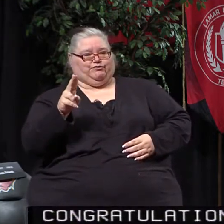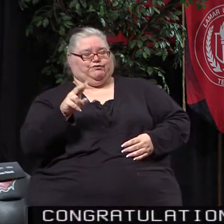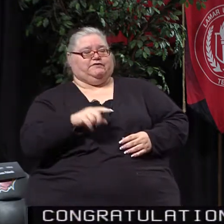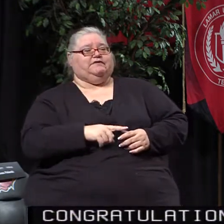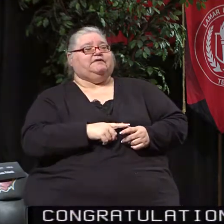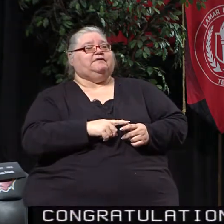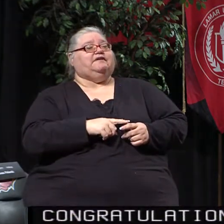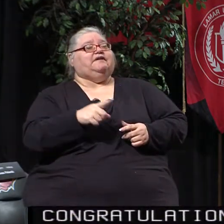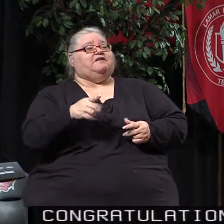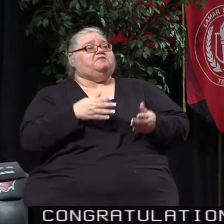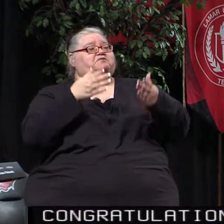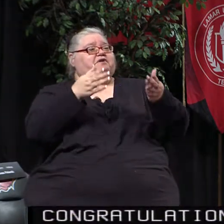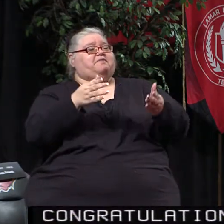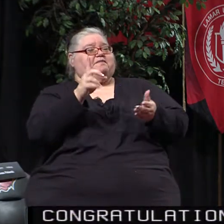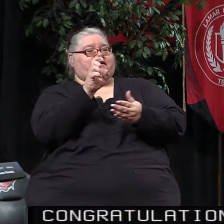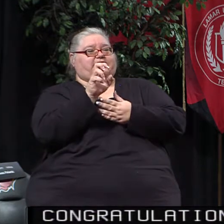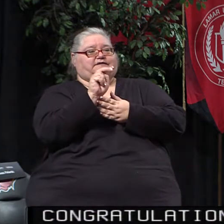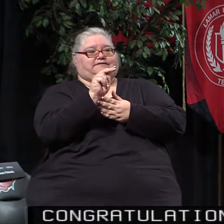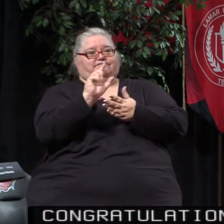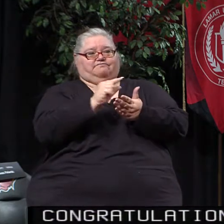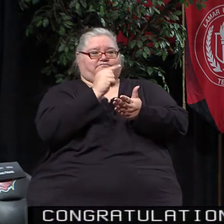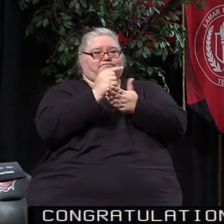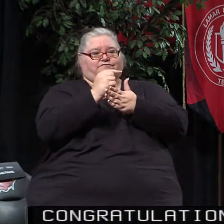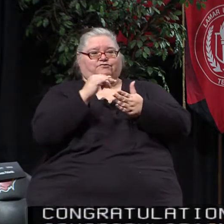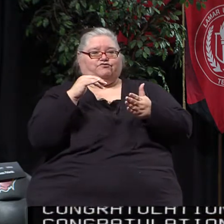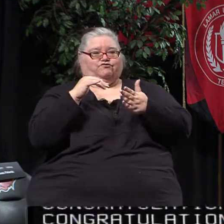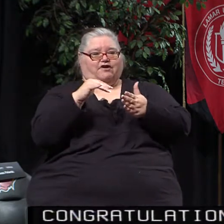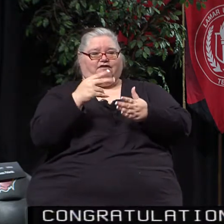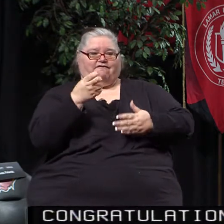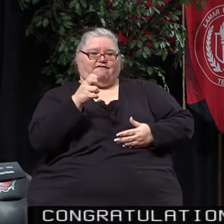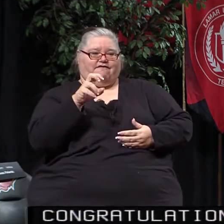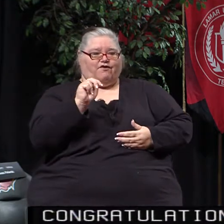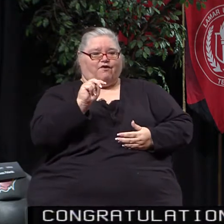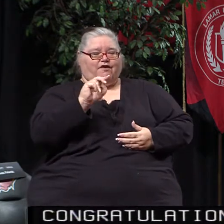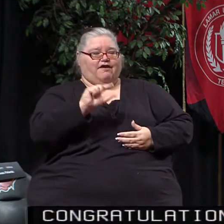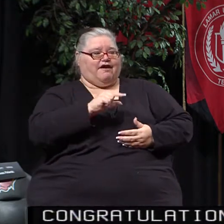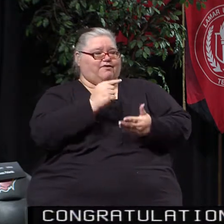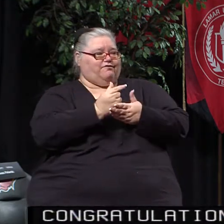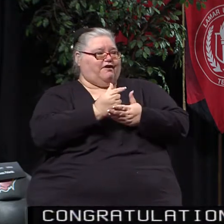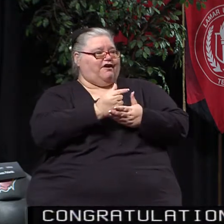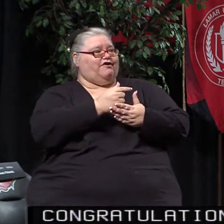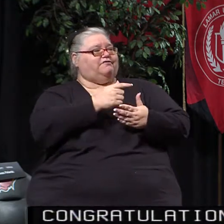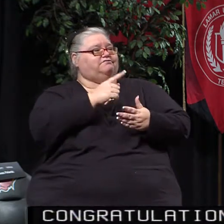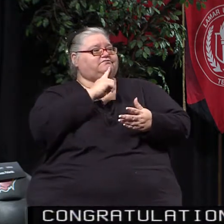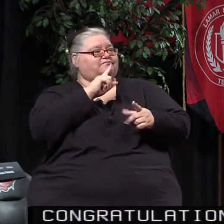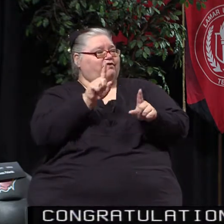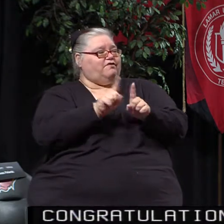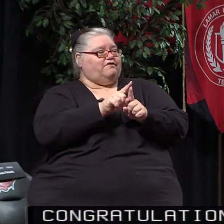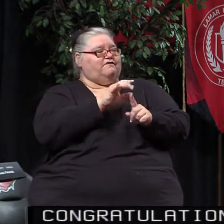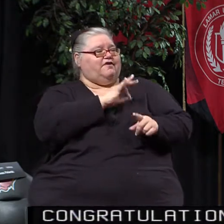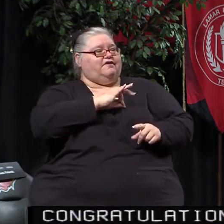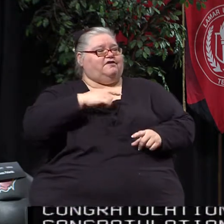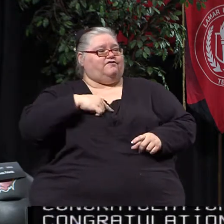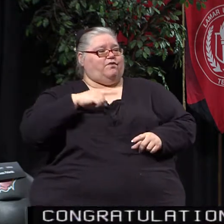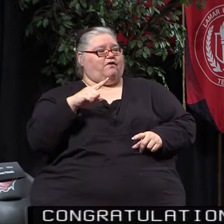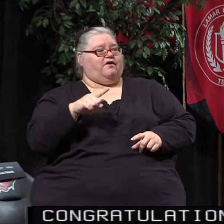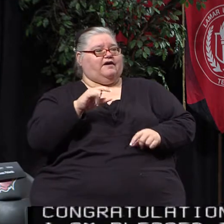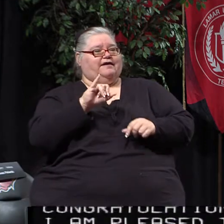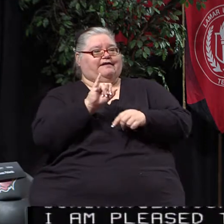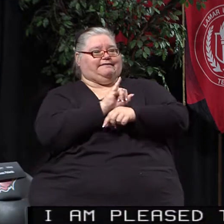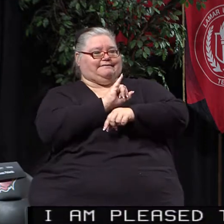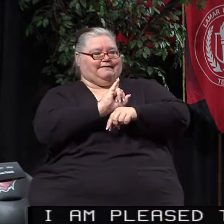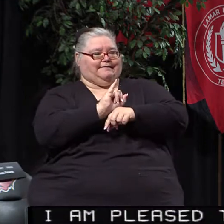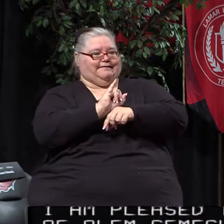Demissi has been recommended by the Dean of Graduate Studies, Dr. Harn, and by the graduate faculty for the Doctor of Engineering degree in